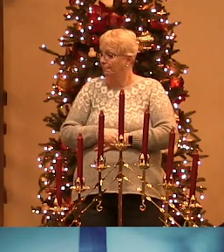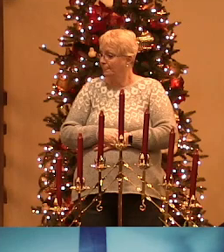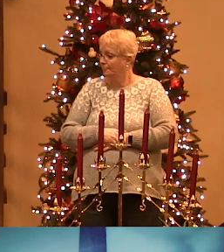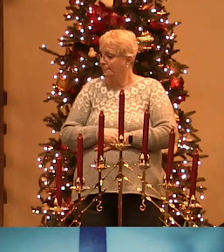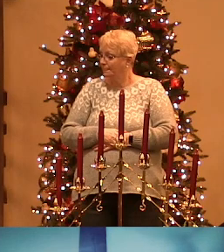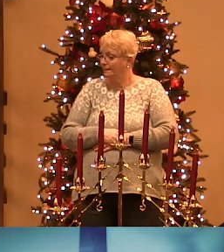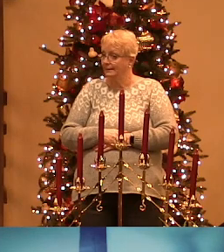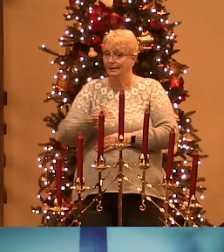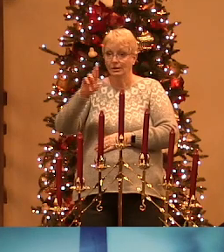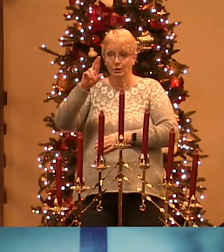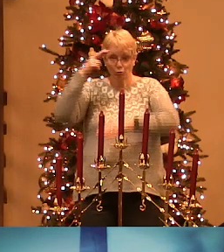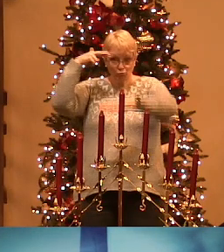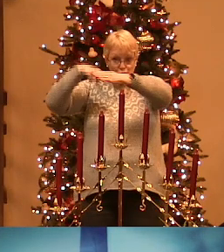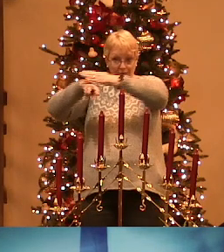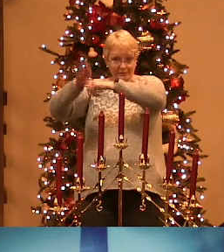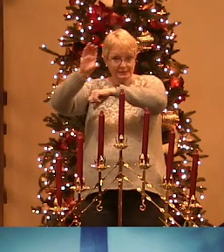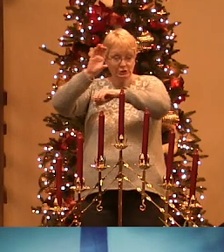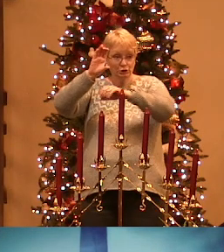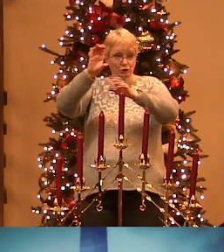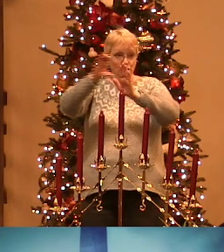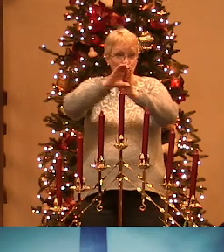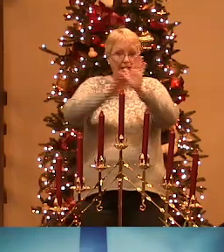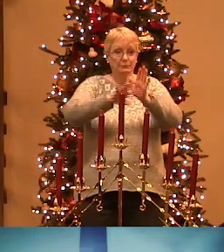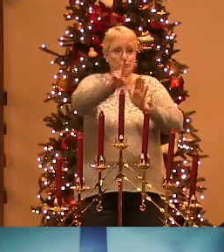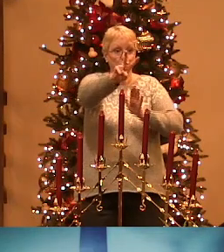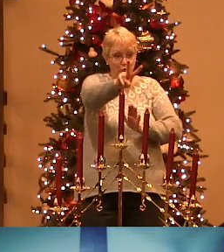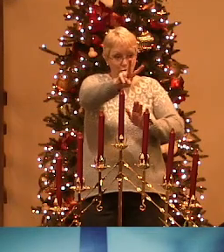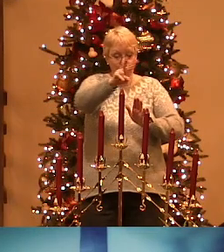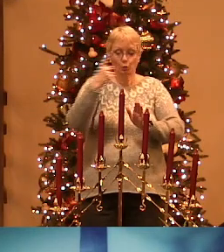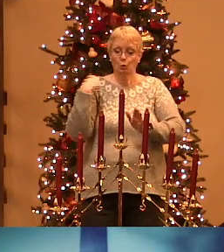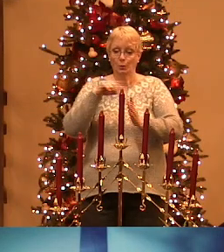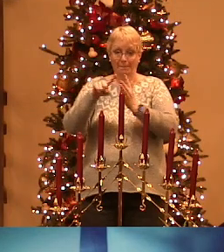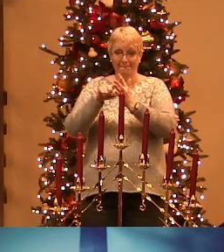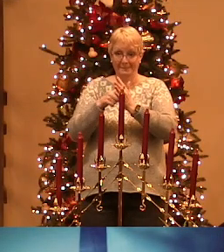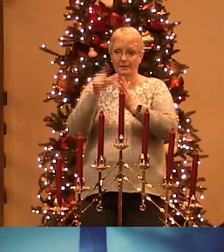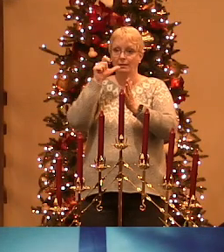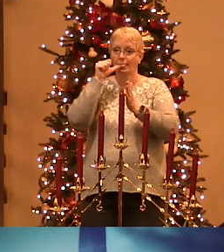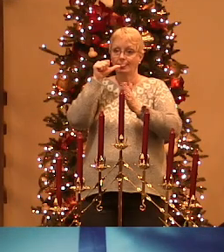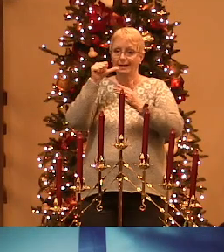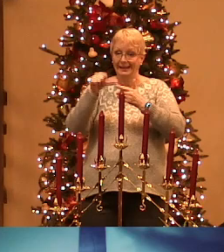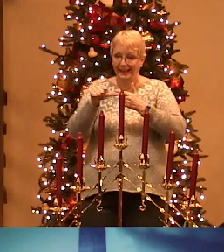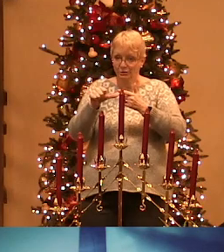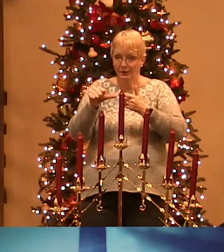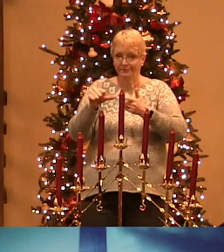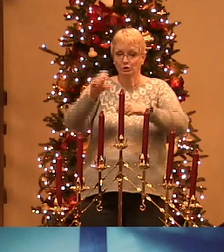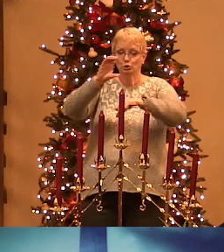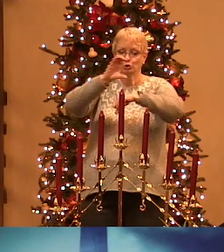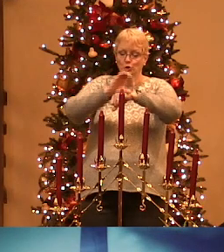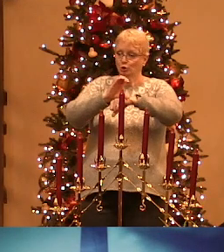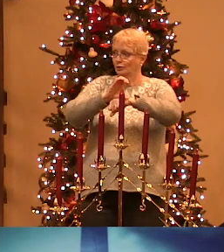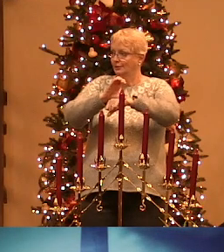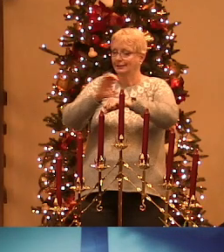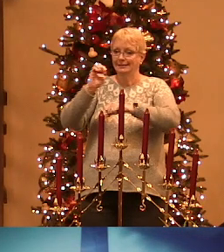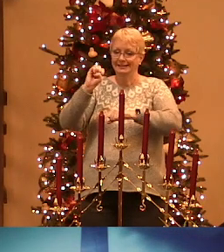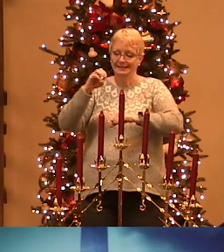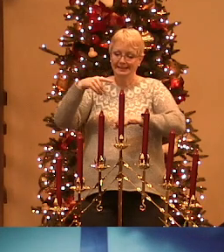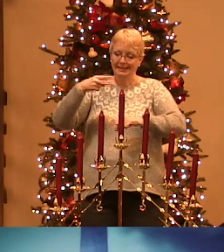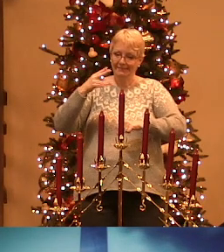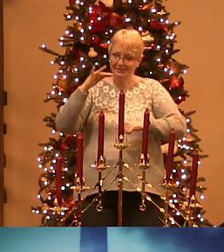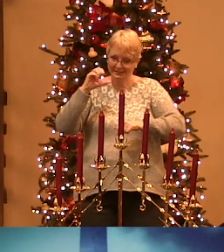In Revelation chapter 2, we begin the letters to the churches. And for the church at